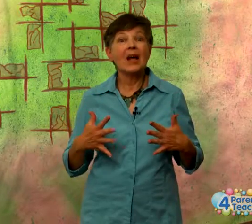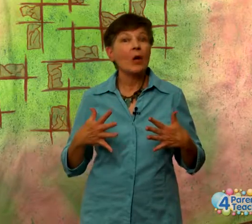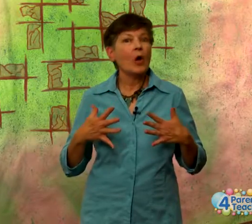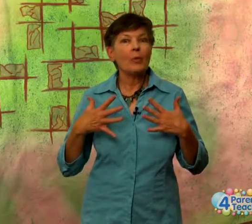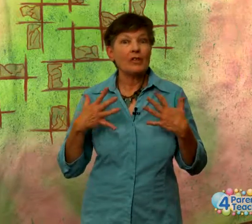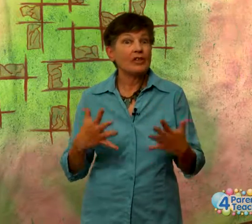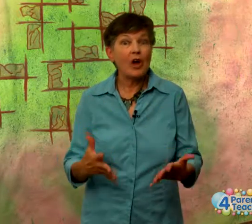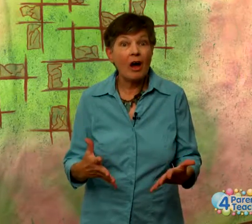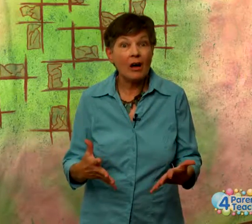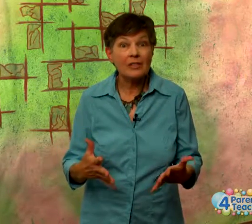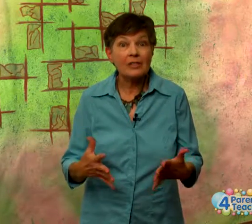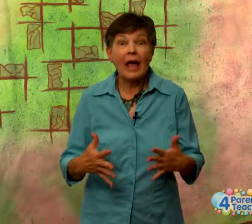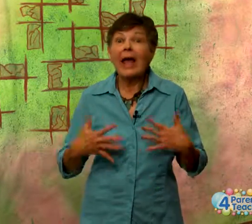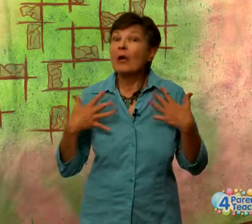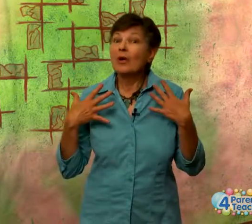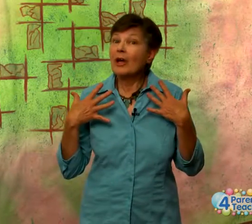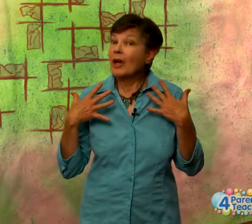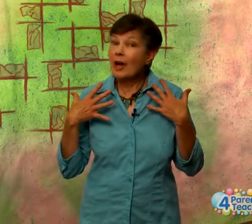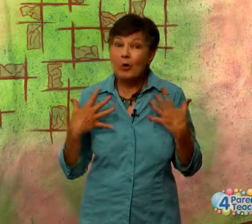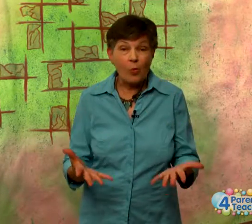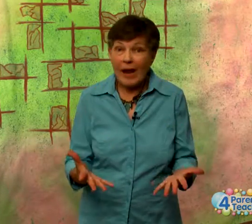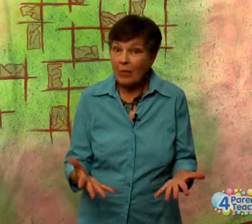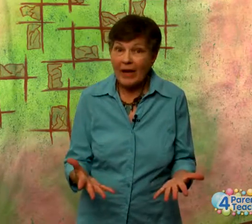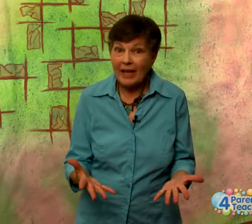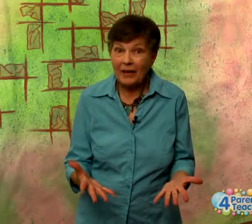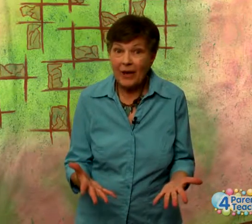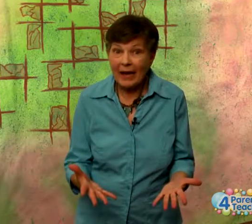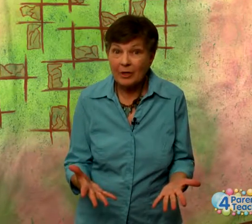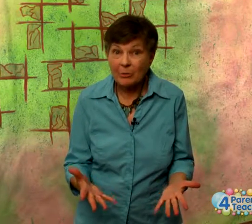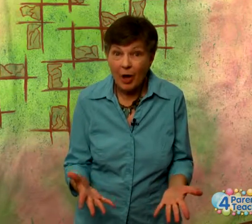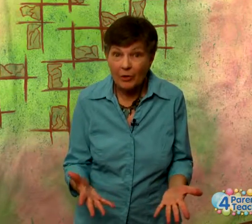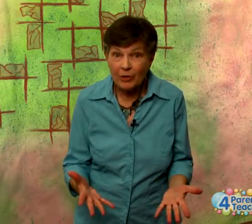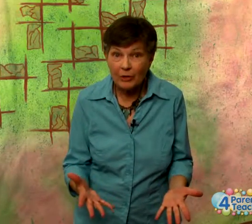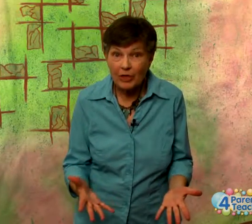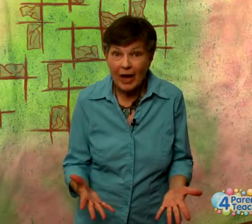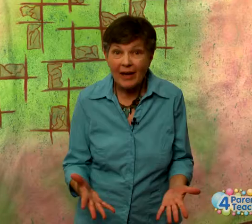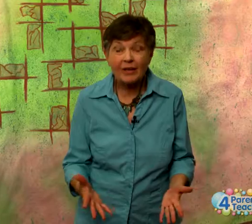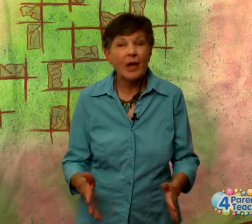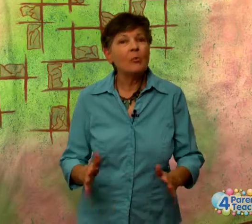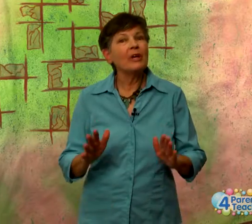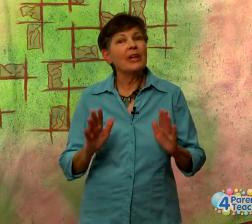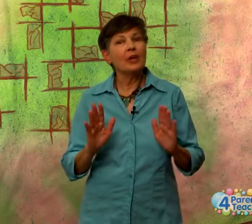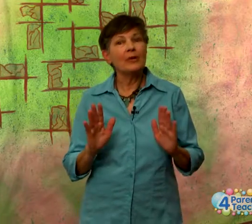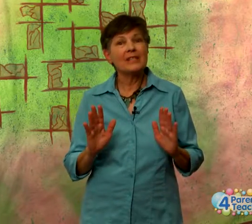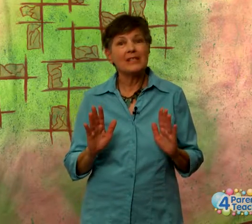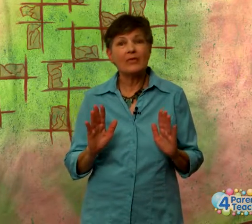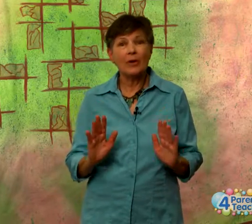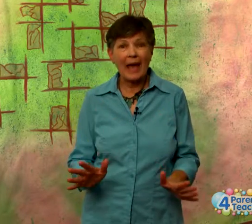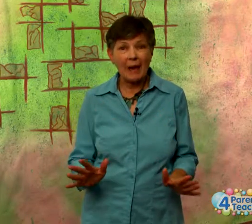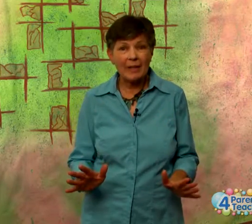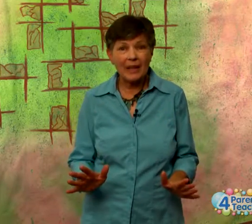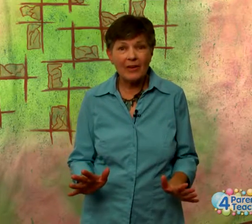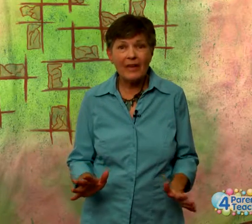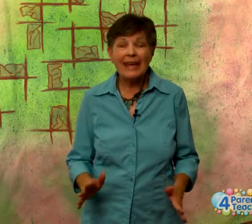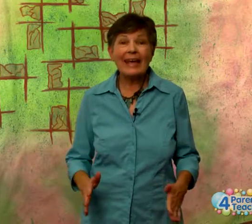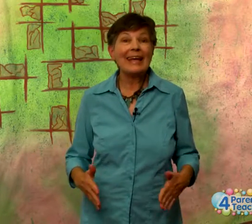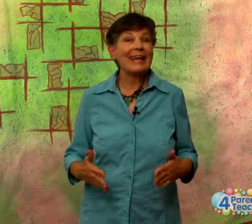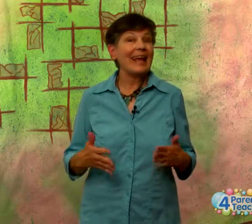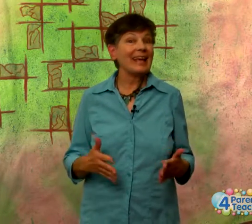ASL with songs a great way to interact and bond with your child, but it increases vocabulary, it